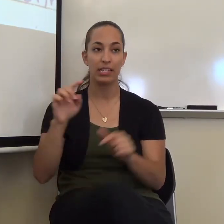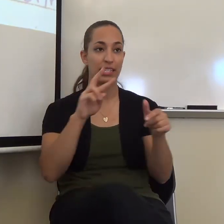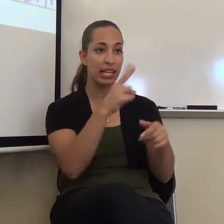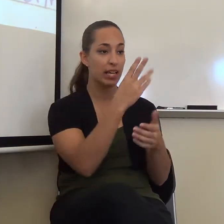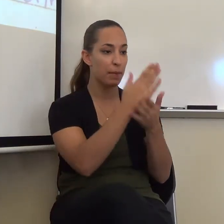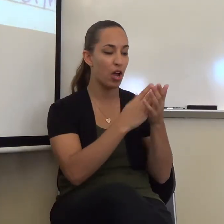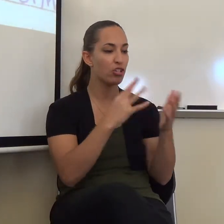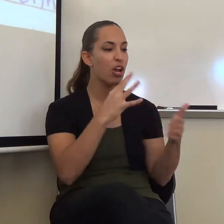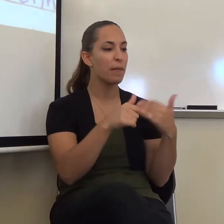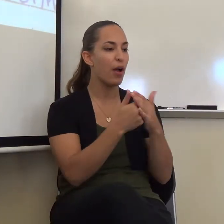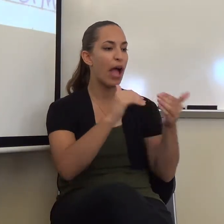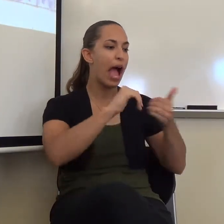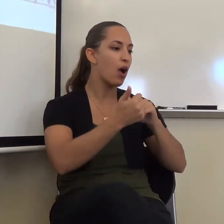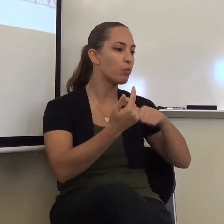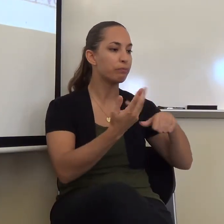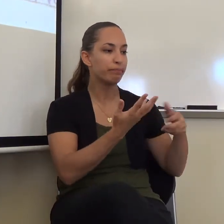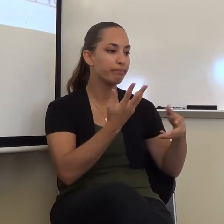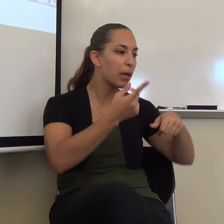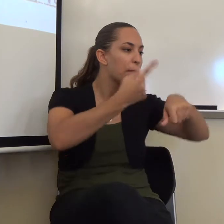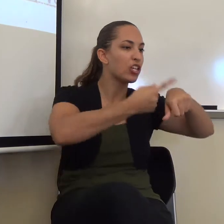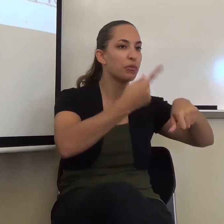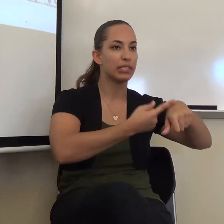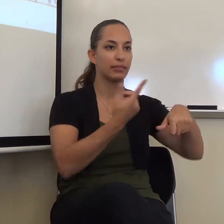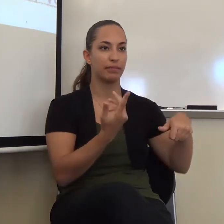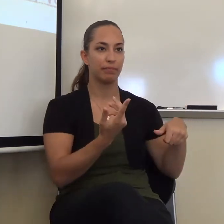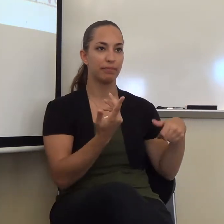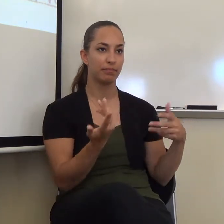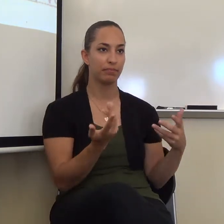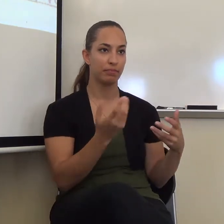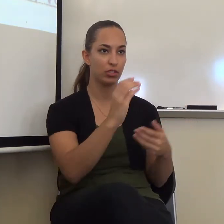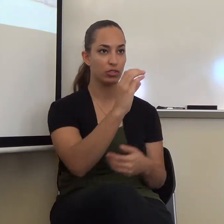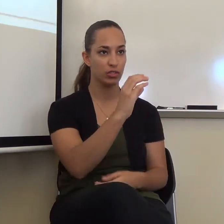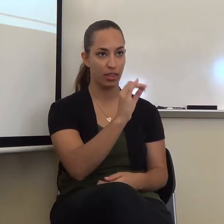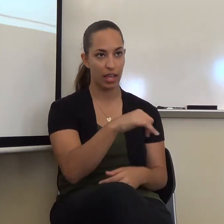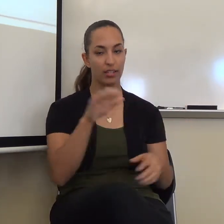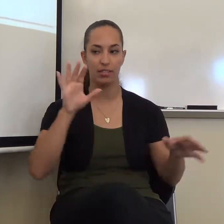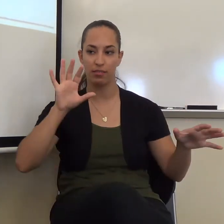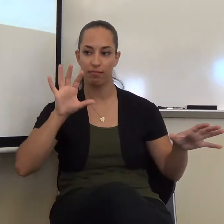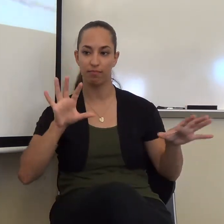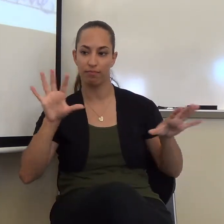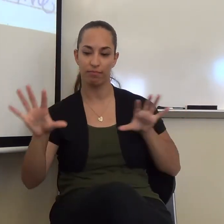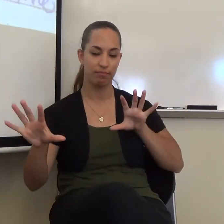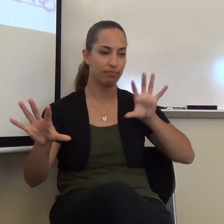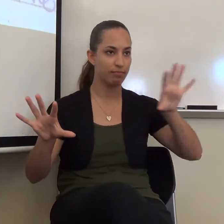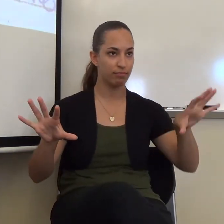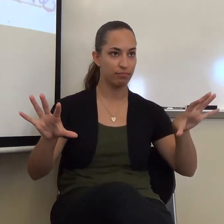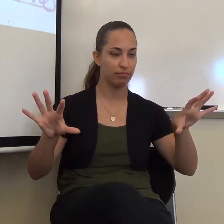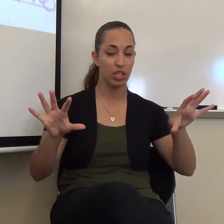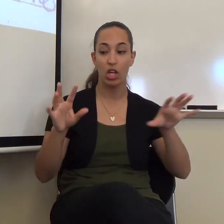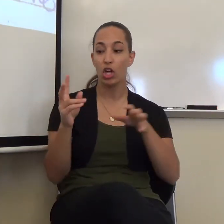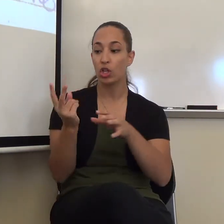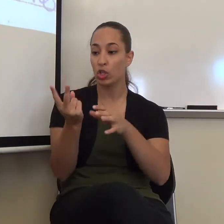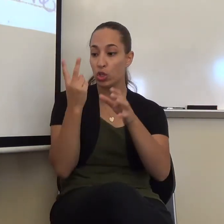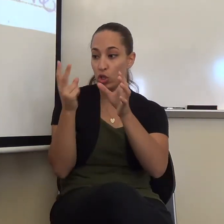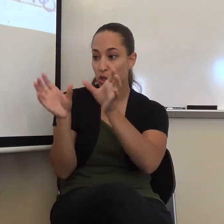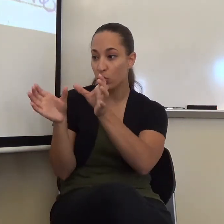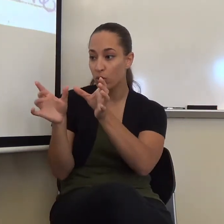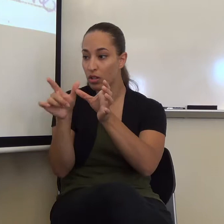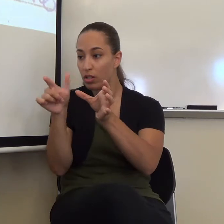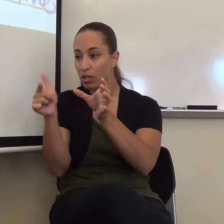Does that make sense? Mm-hmm. So that's what we haven't seen before, is where it kind of goes back and forth between the